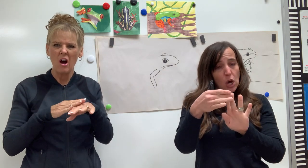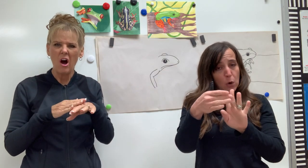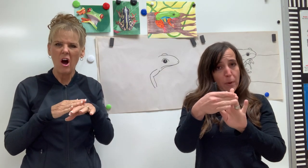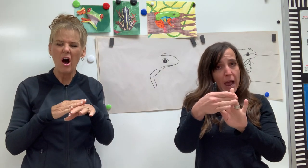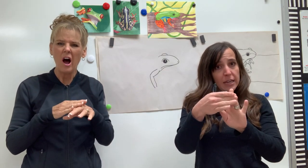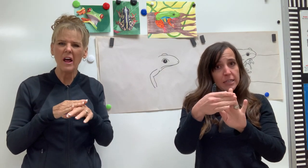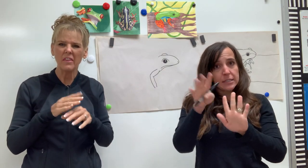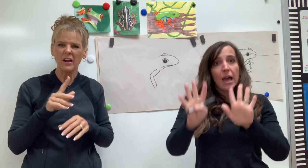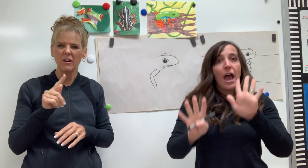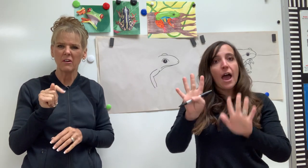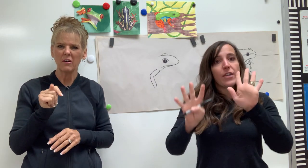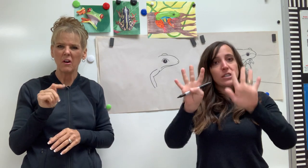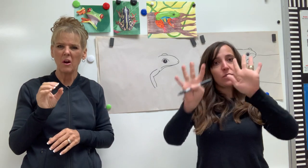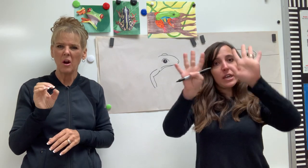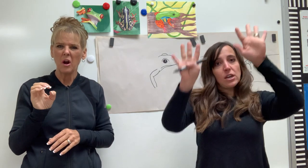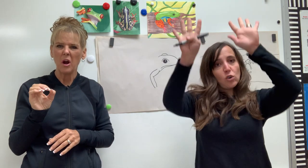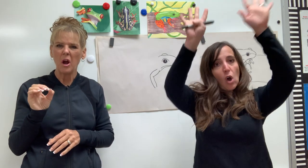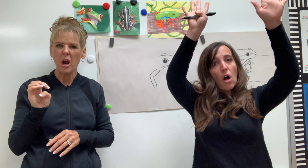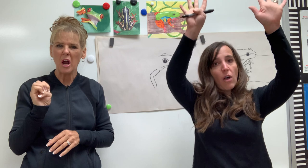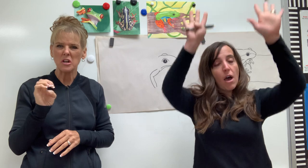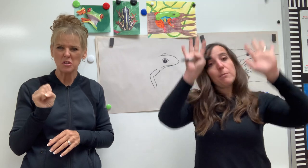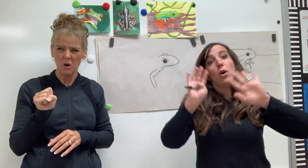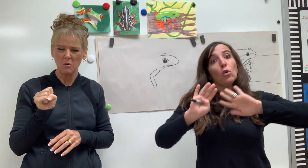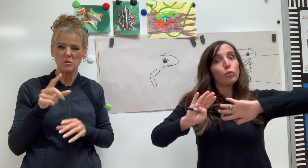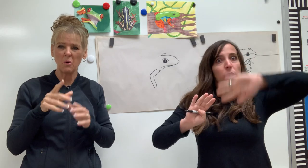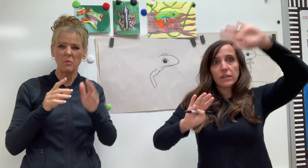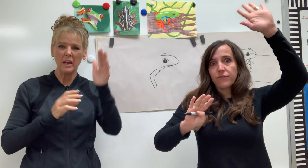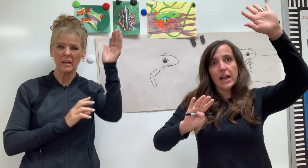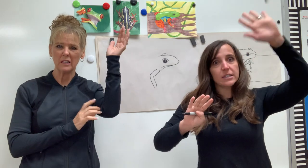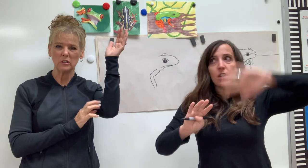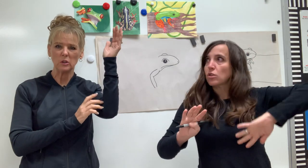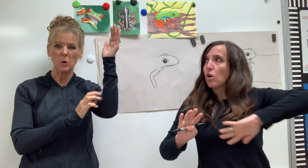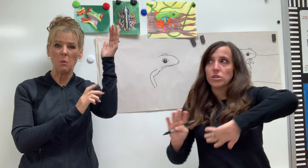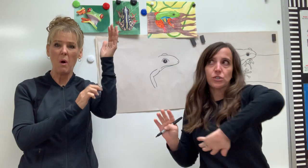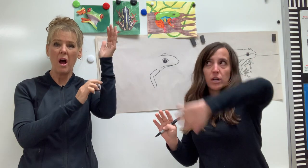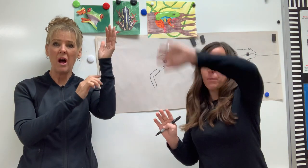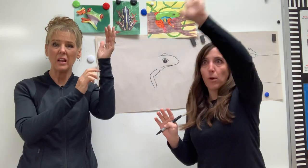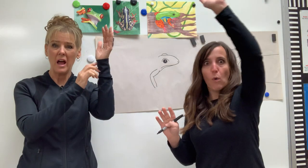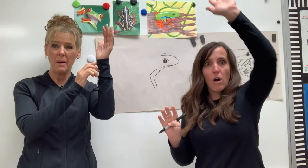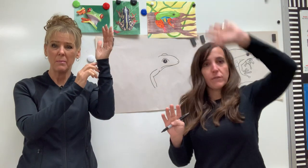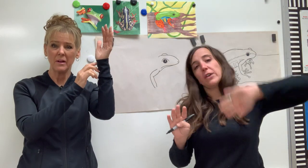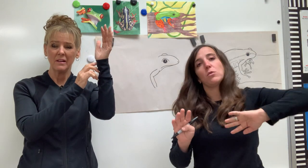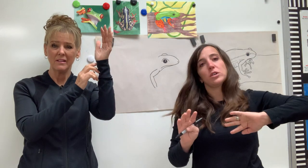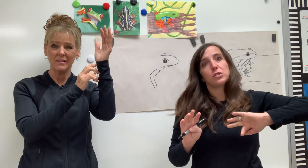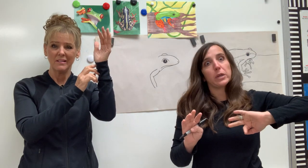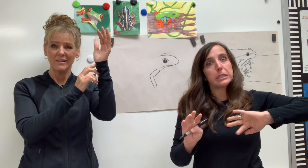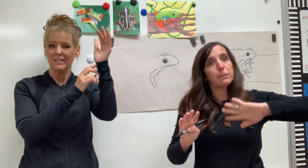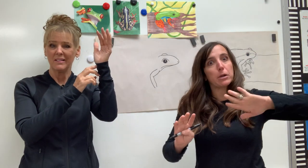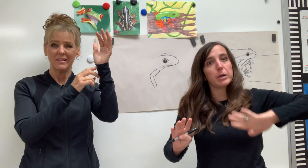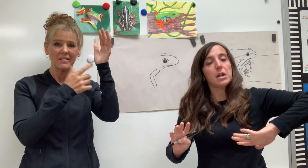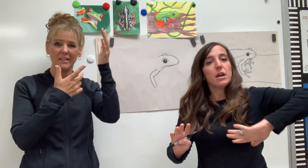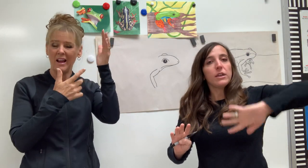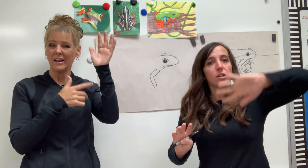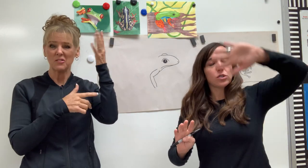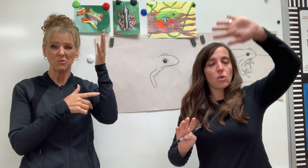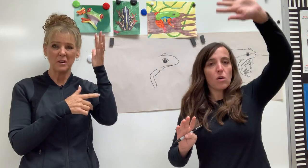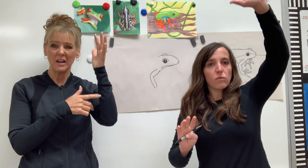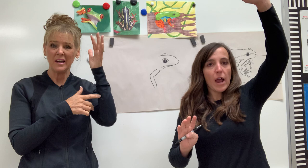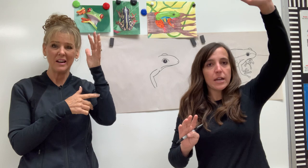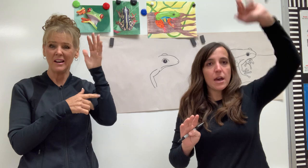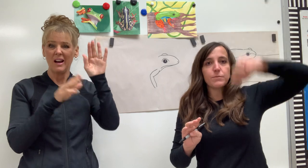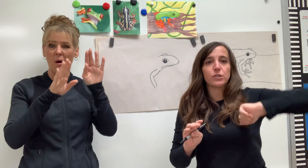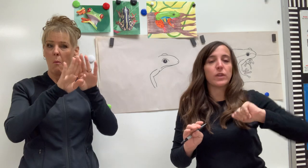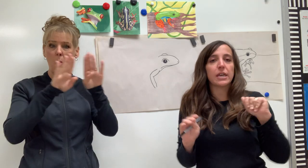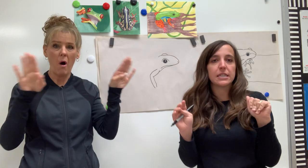these toe paddings, and that's so they can crawl up really flat. They could crawl straight up our wall if they wanted to, like Spider-Man. They can just